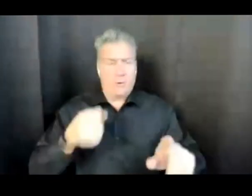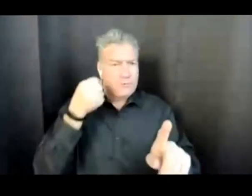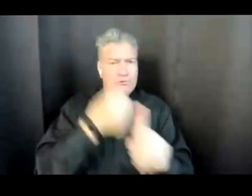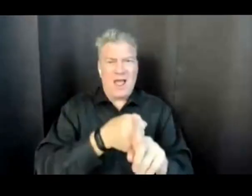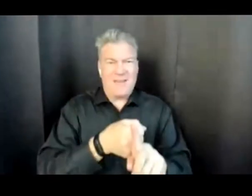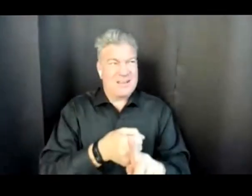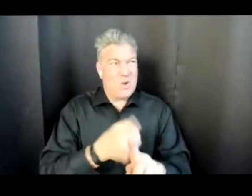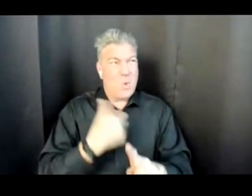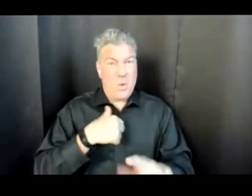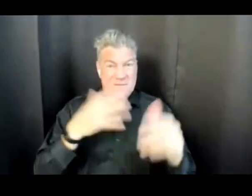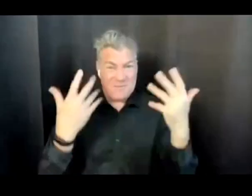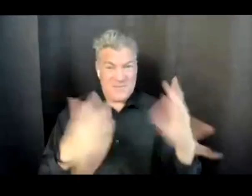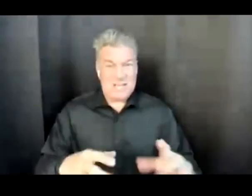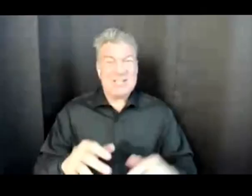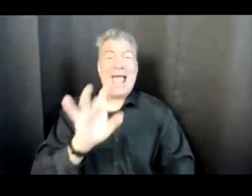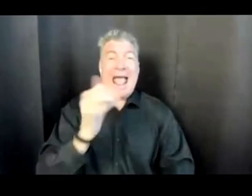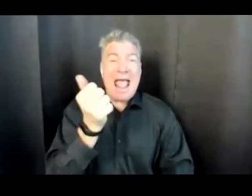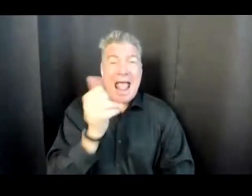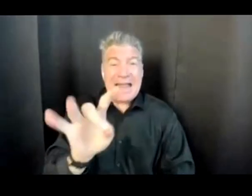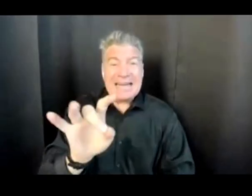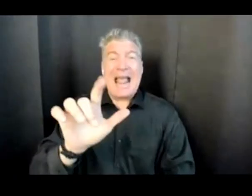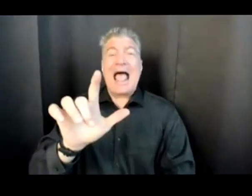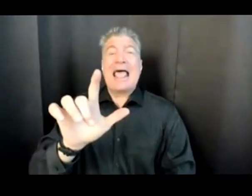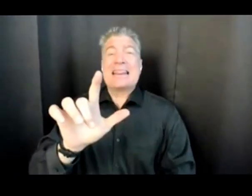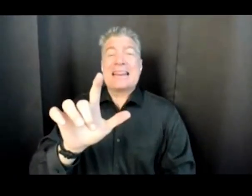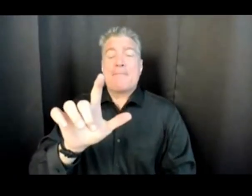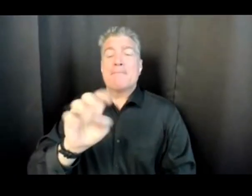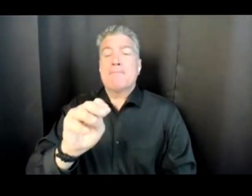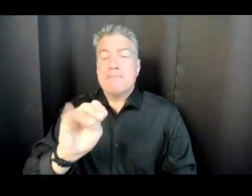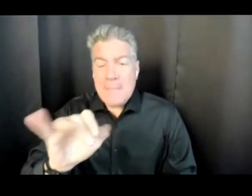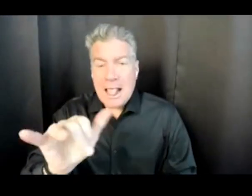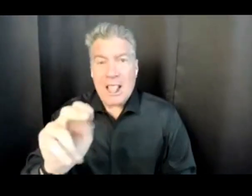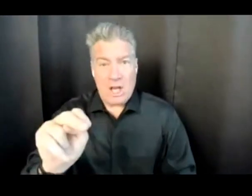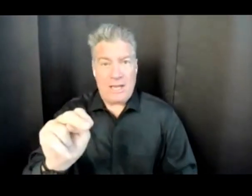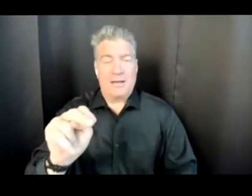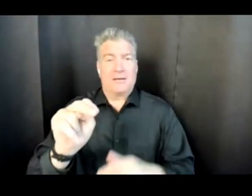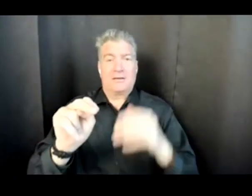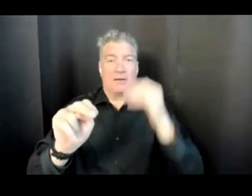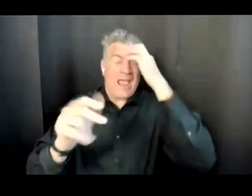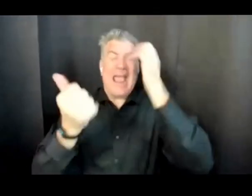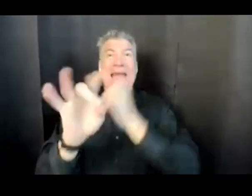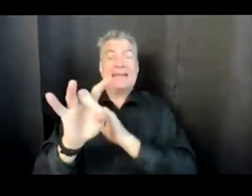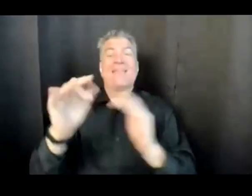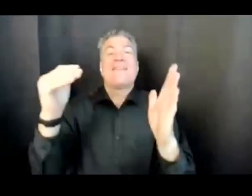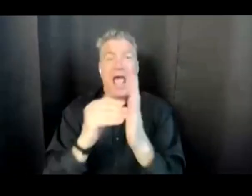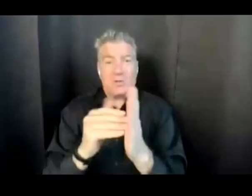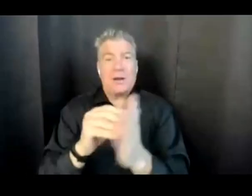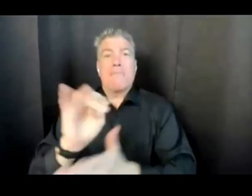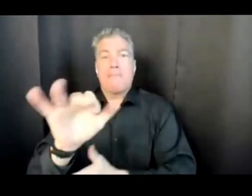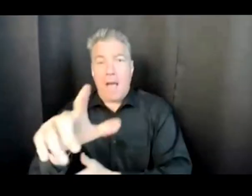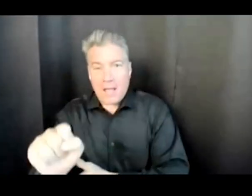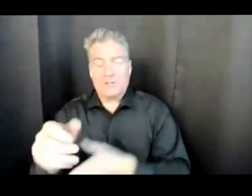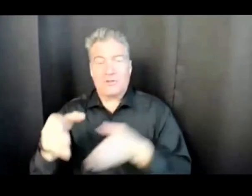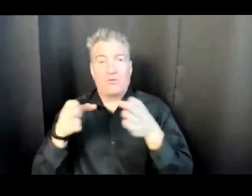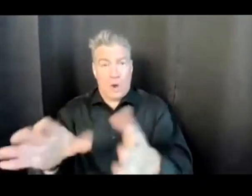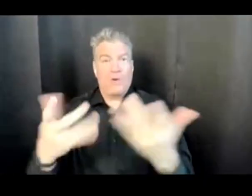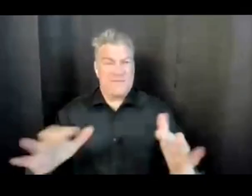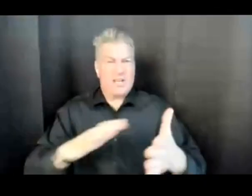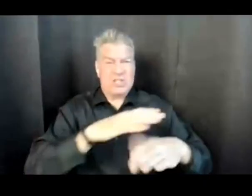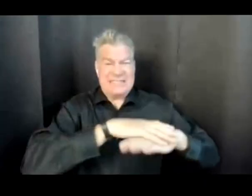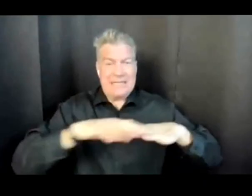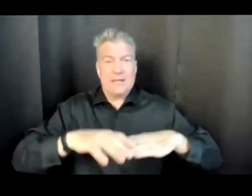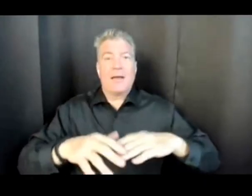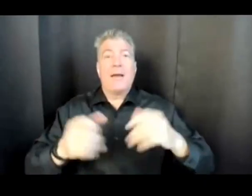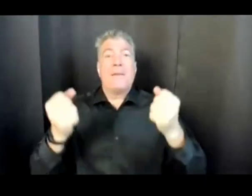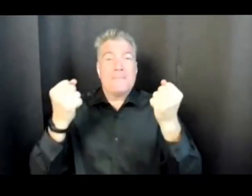we've deployed 1.5 million gallons of brine on Georgia's highways and about 2,500 tons of the